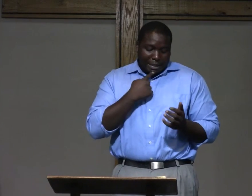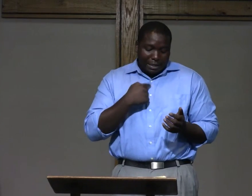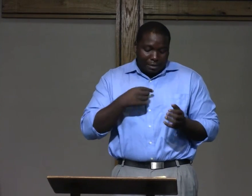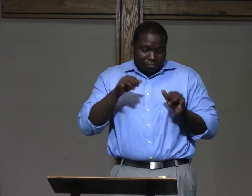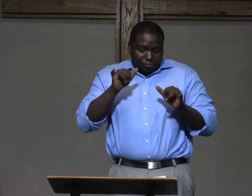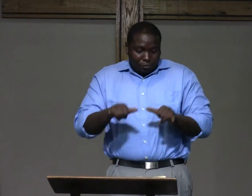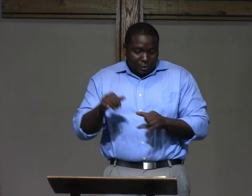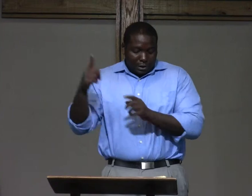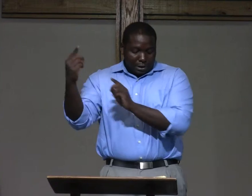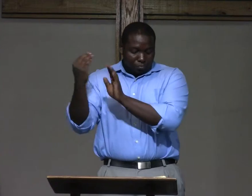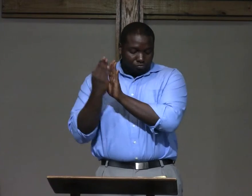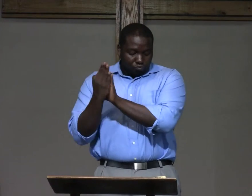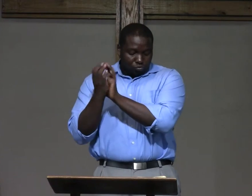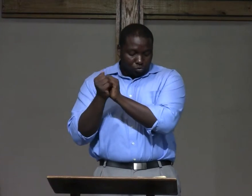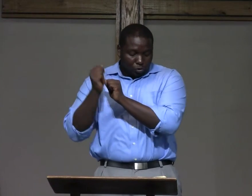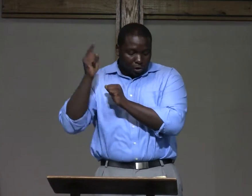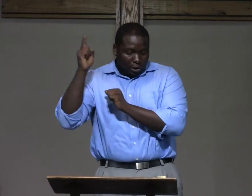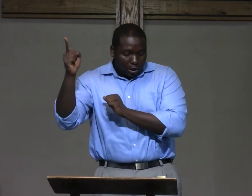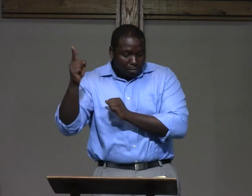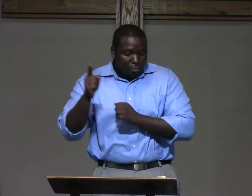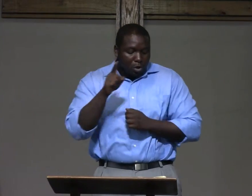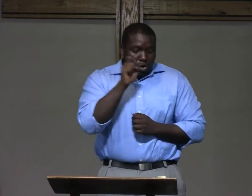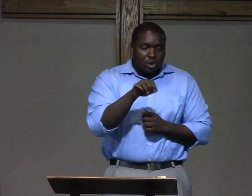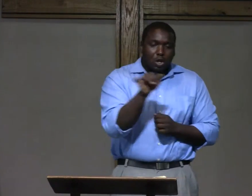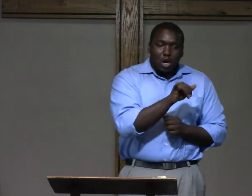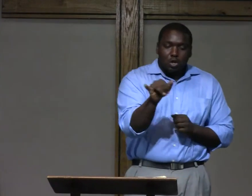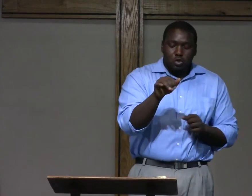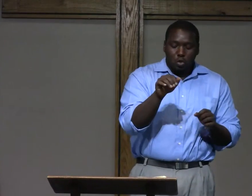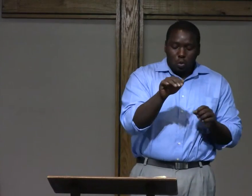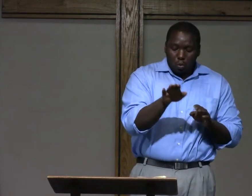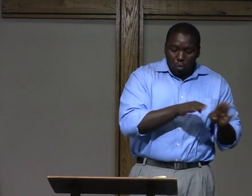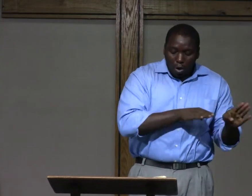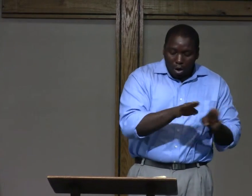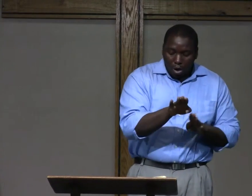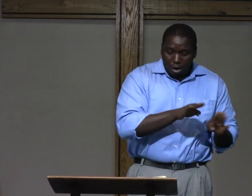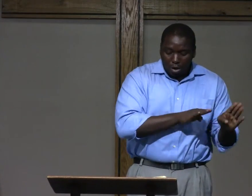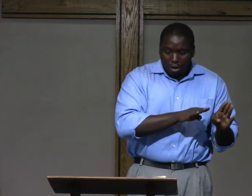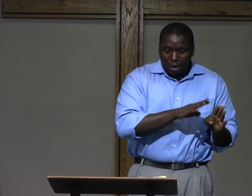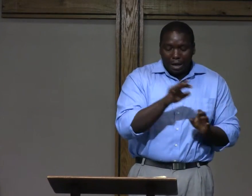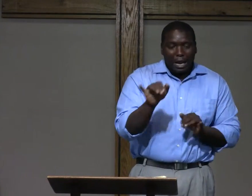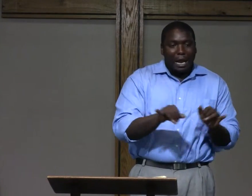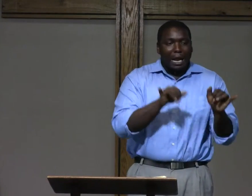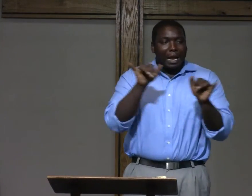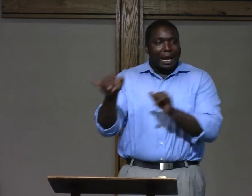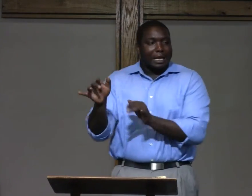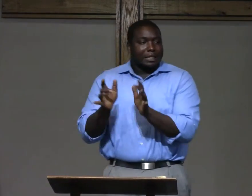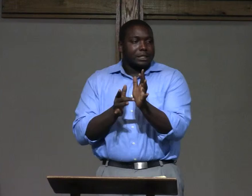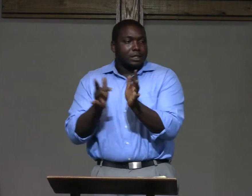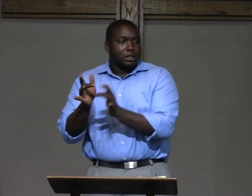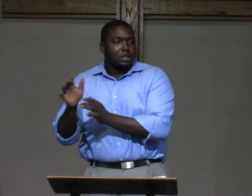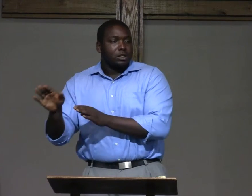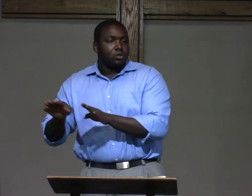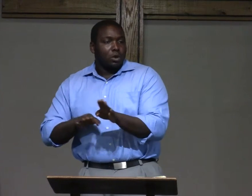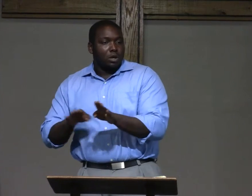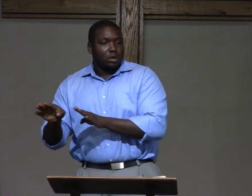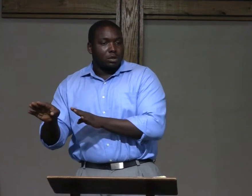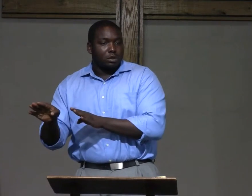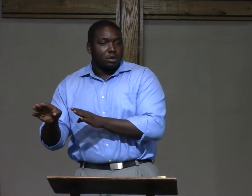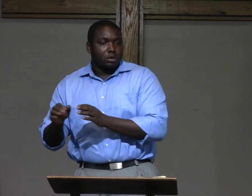He that saith he abideth in him ought himself also to walk, even as he